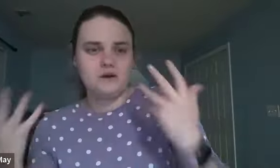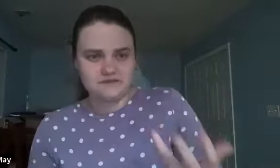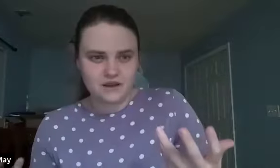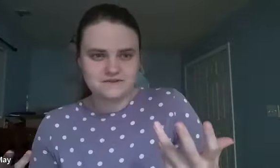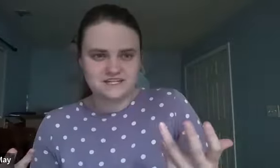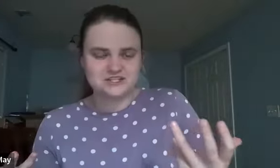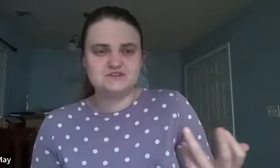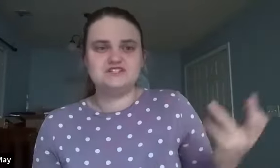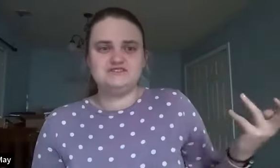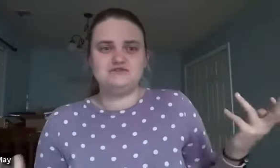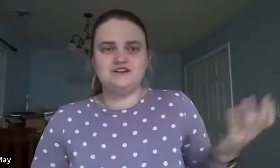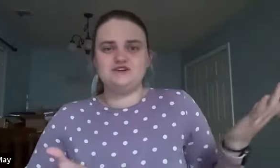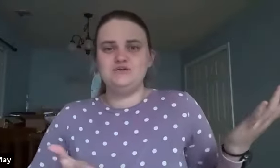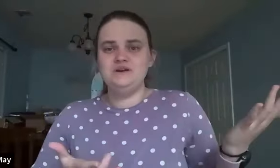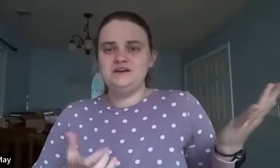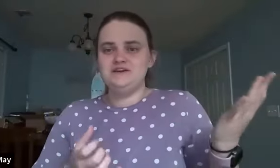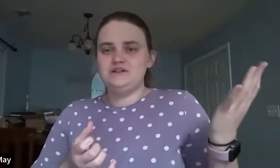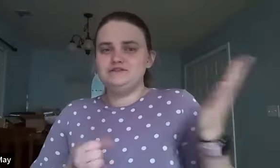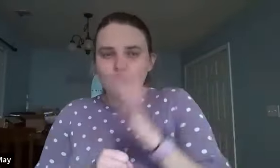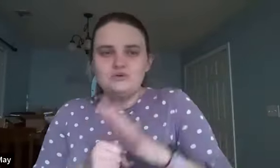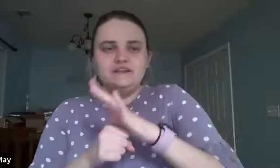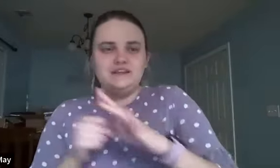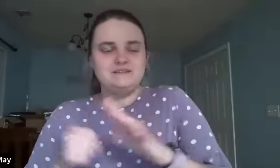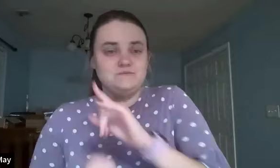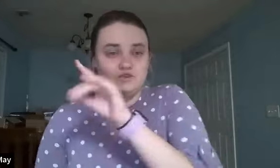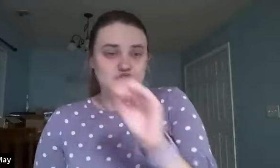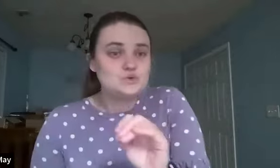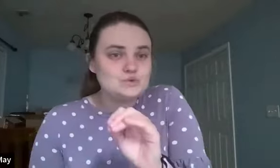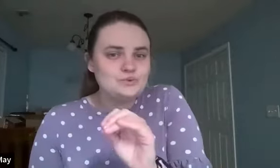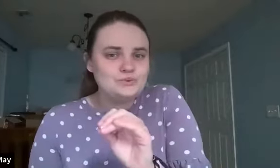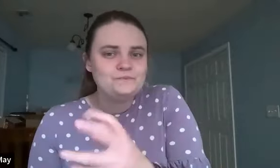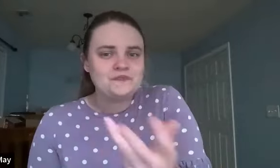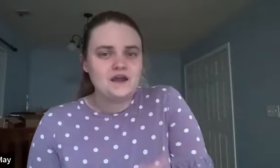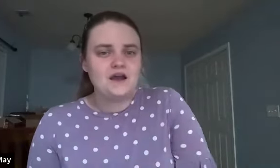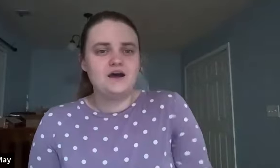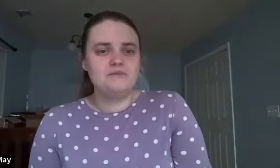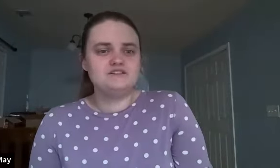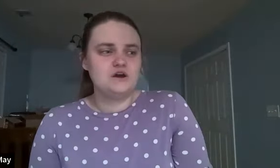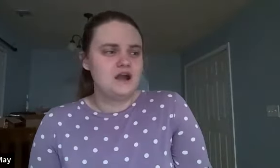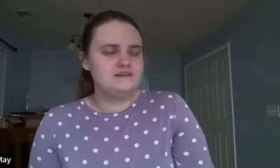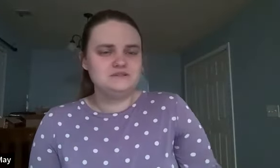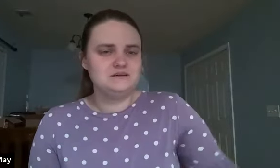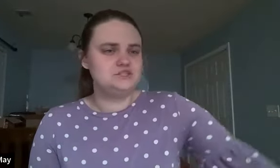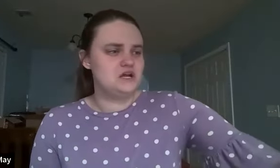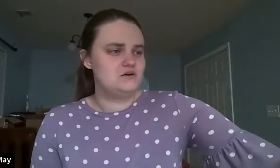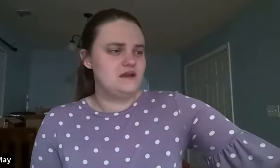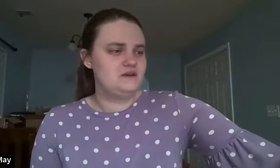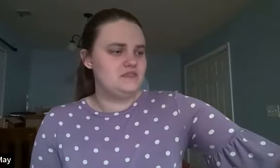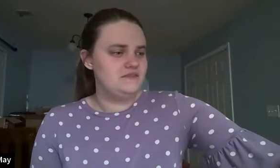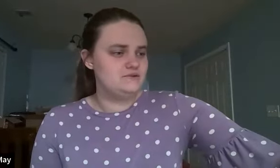up in conversation as much since they're not so locally here except for the zoo. So I can always double check on that one. I think there was